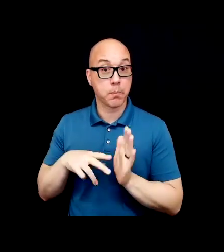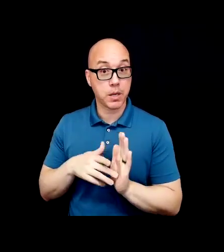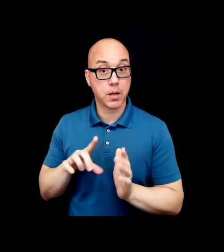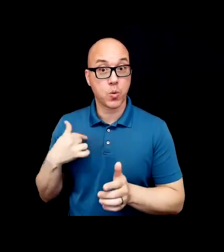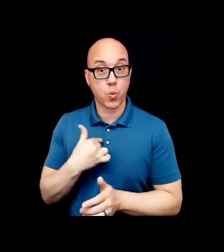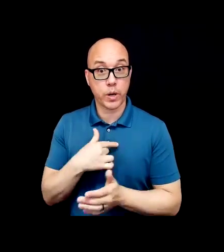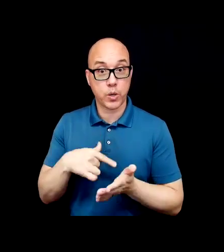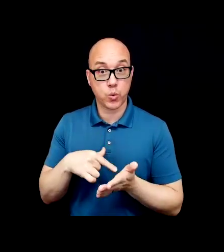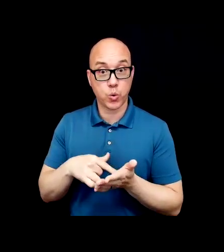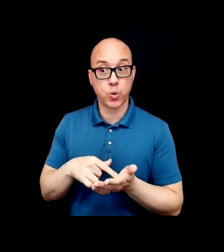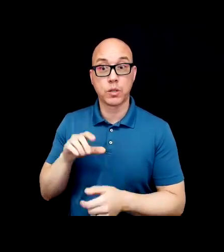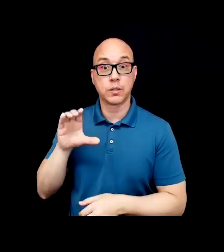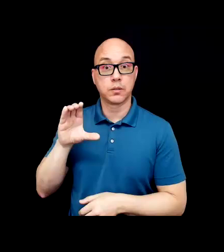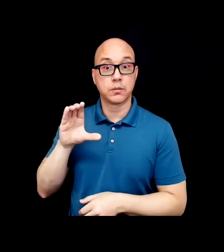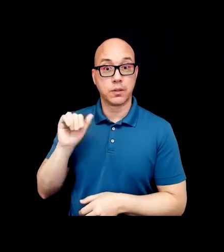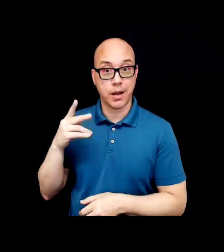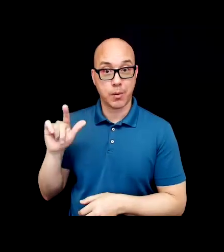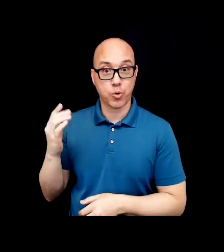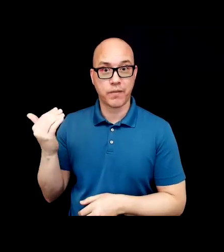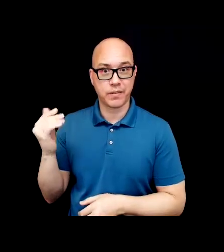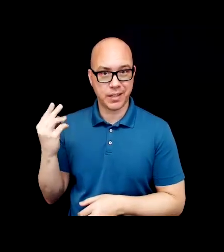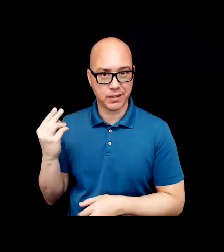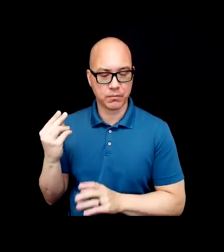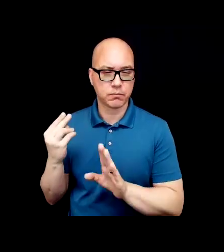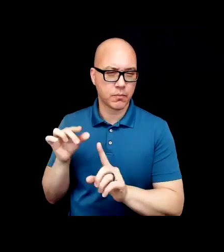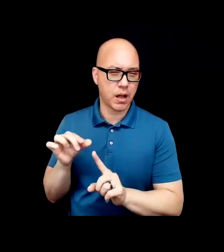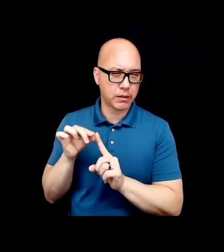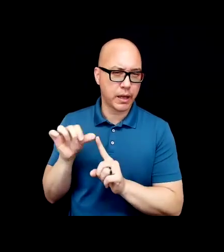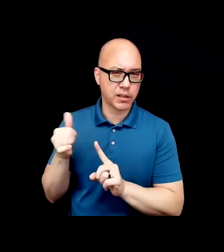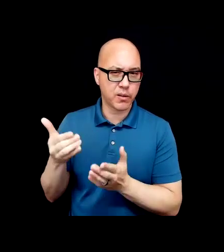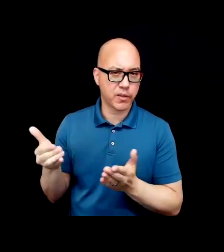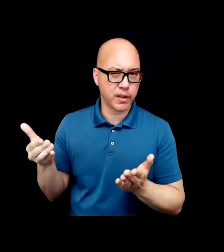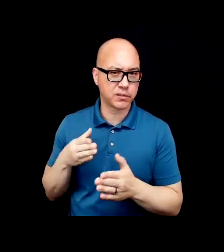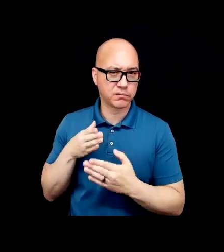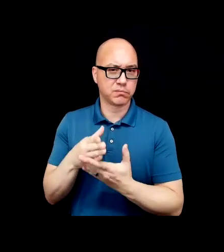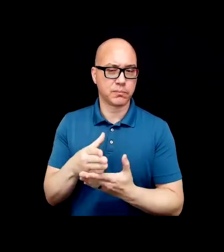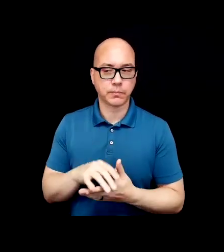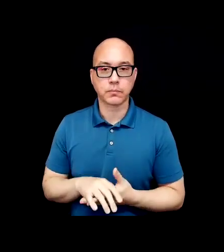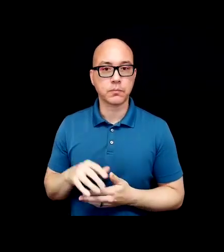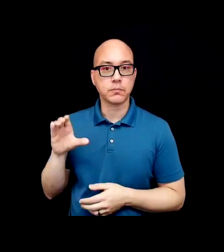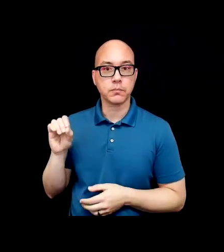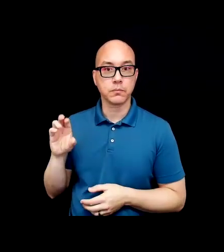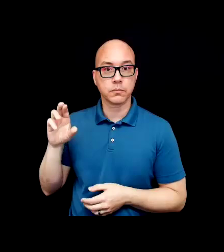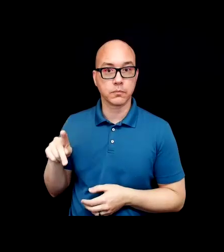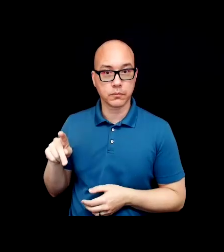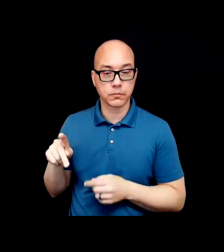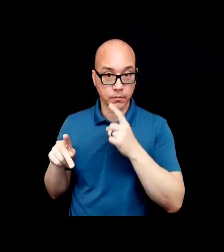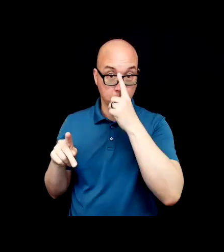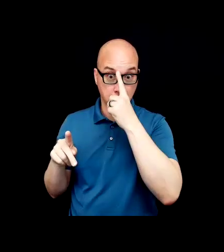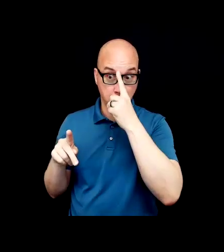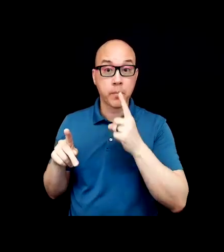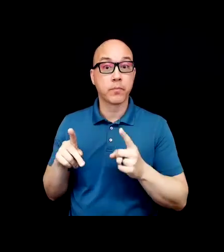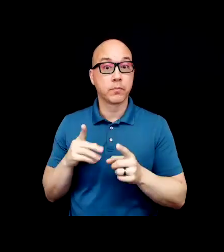15th, or again, unless it's a couple of days afterwards, the corporation does file on that general